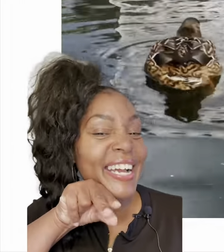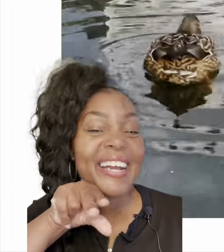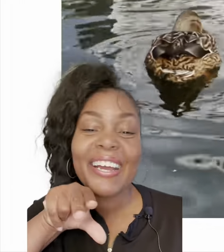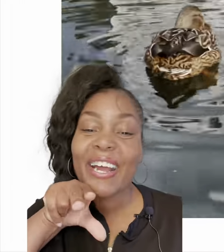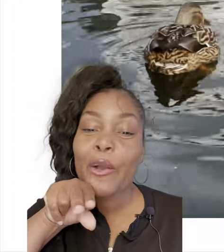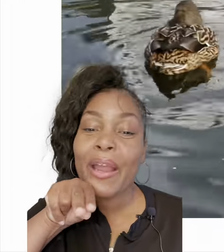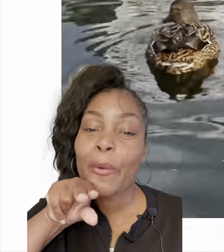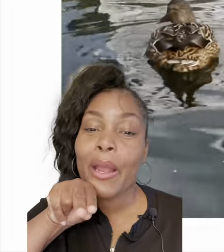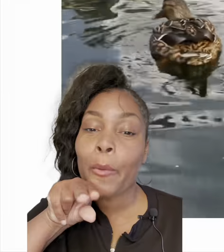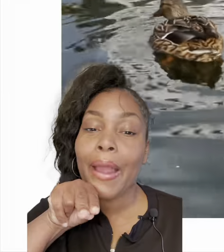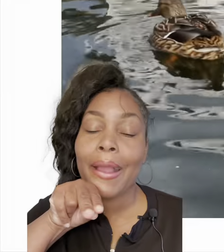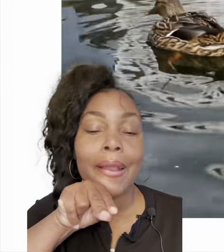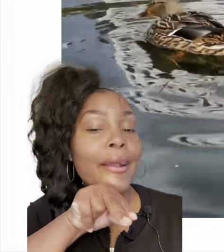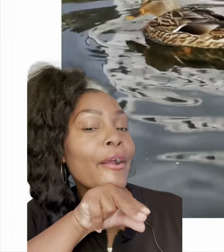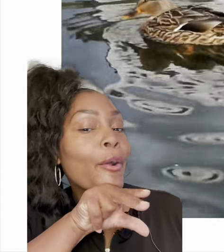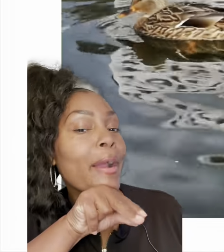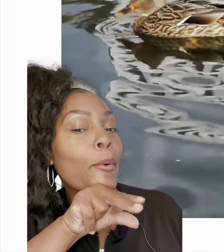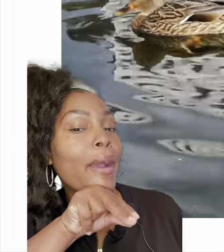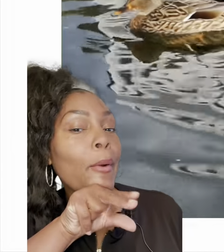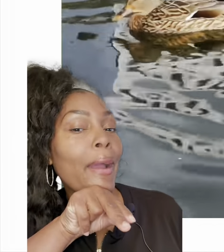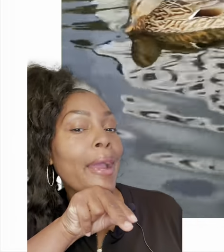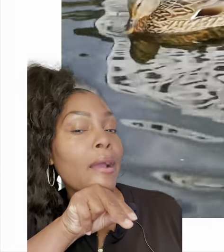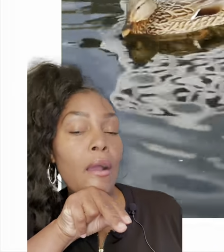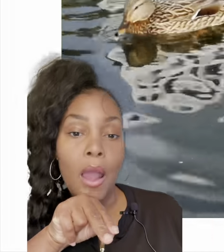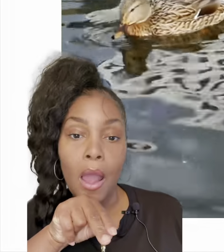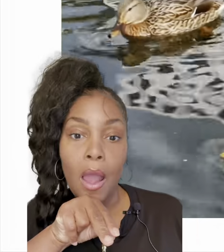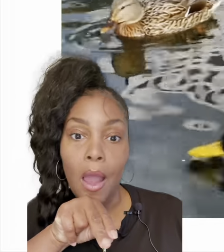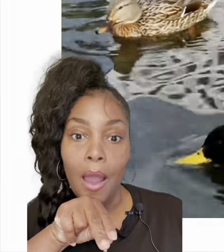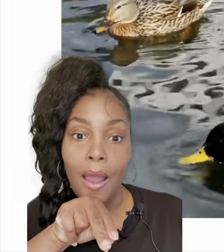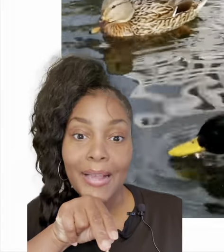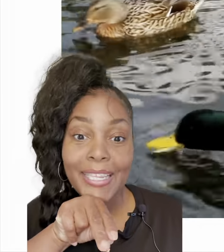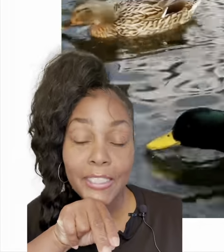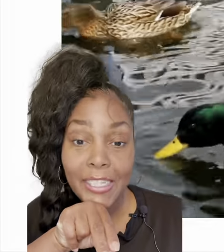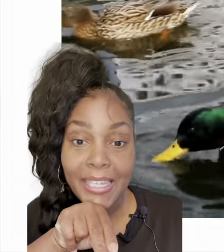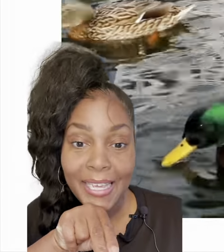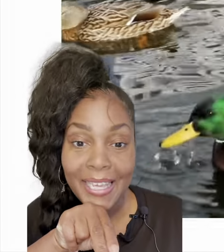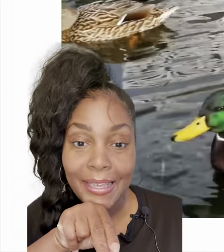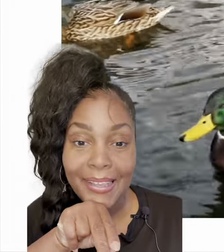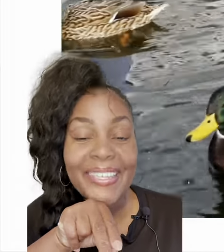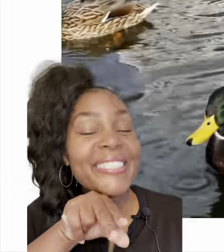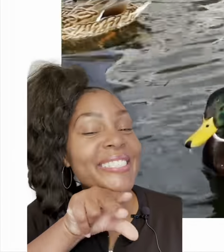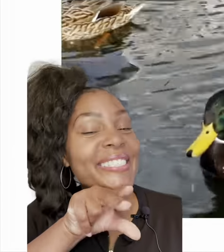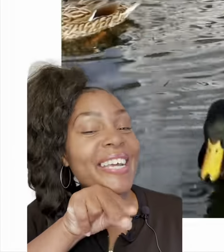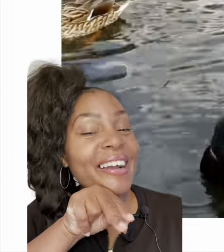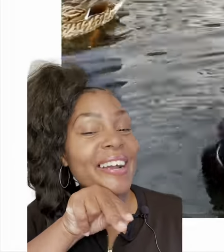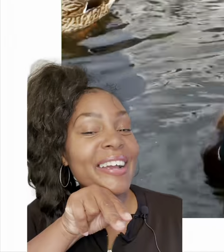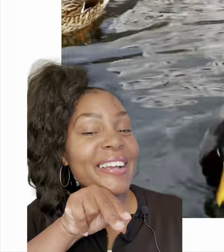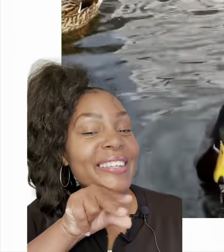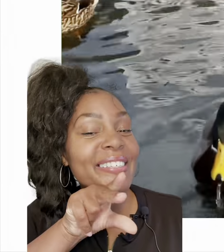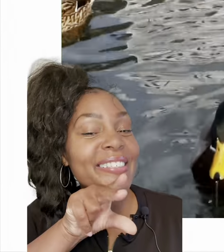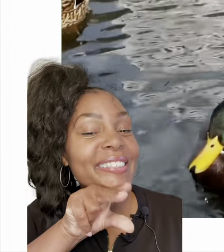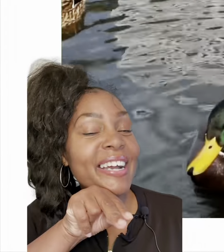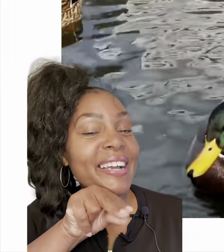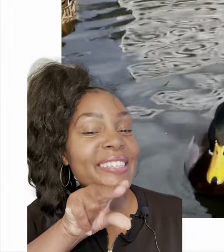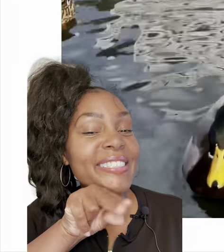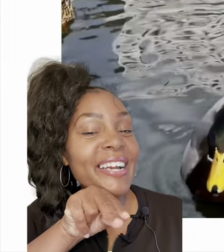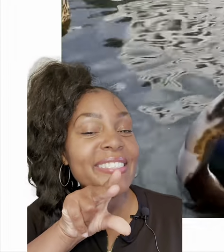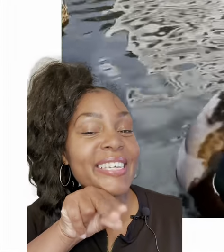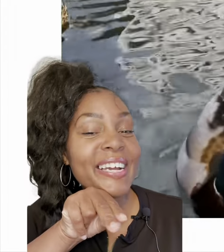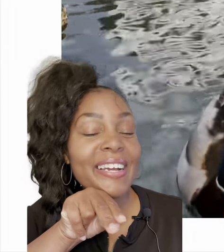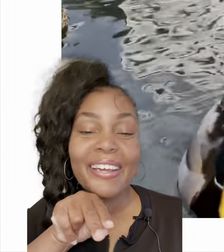Duck. Quack, quack, quack. Quack, quack, quack. That's a ducky. Duck.